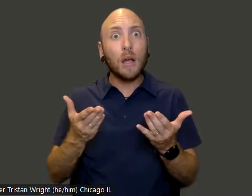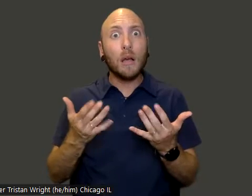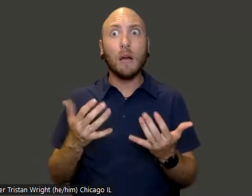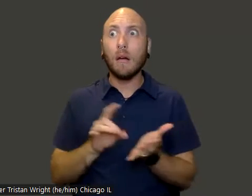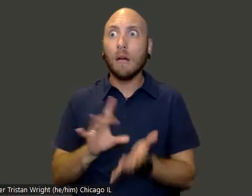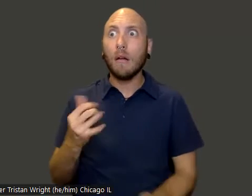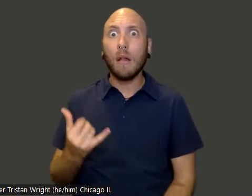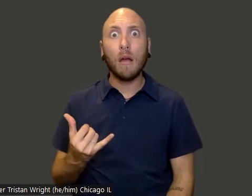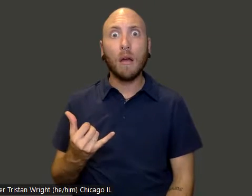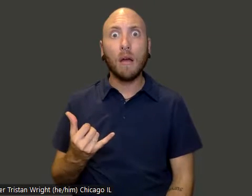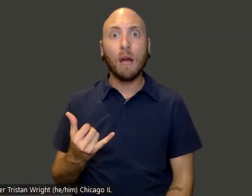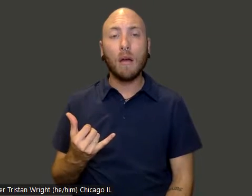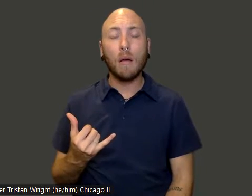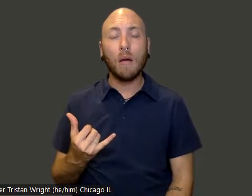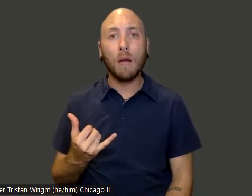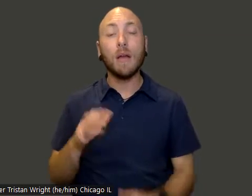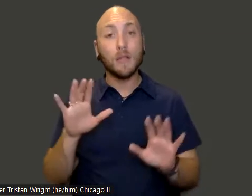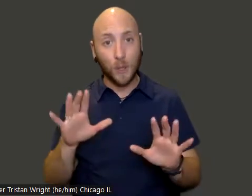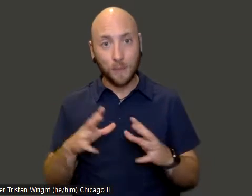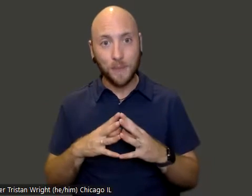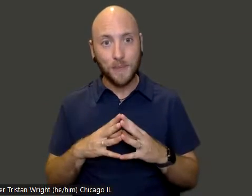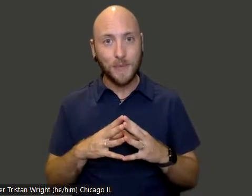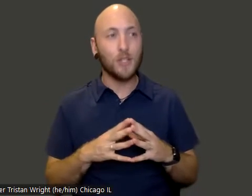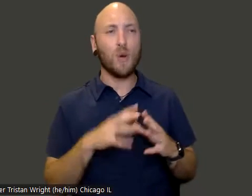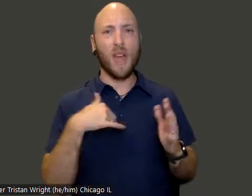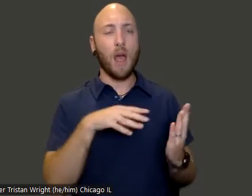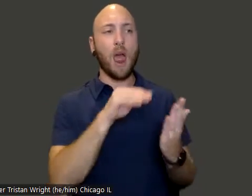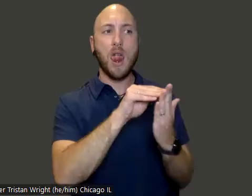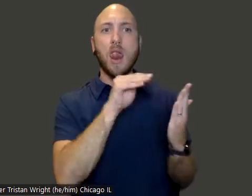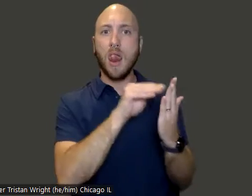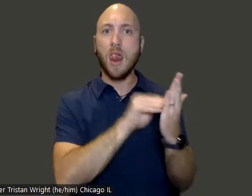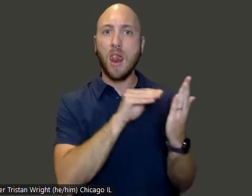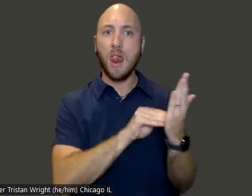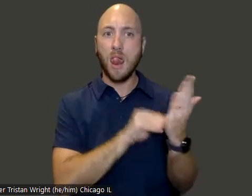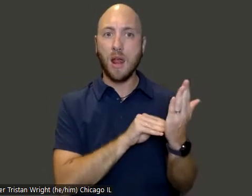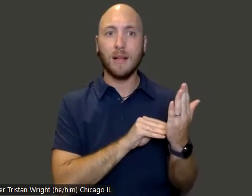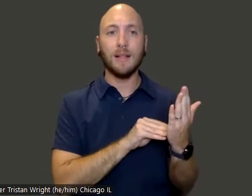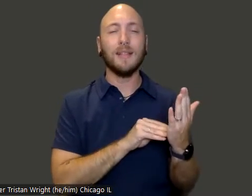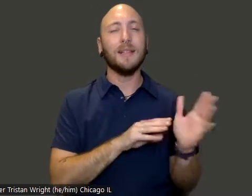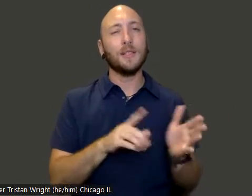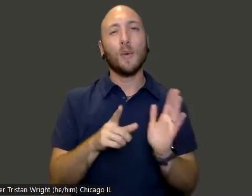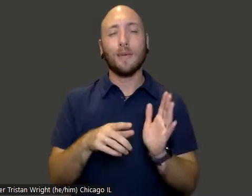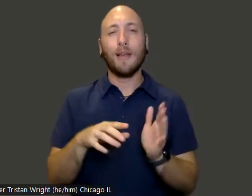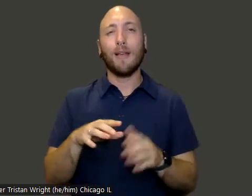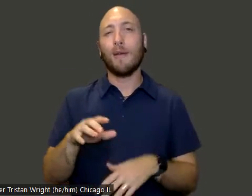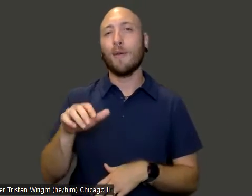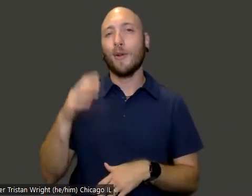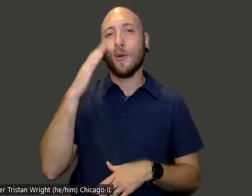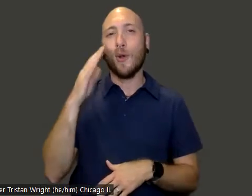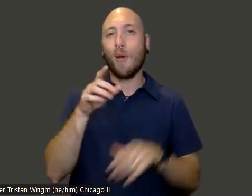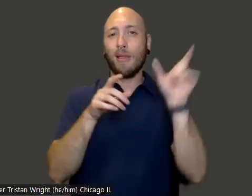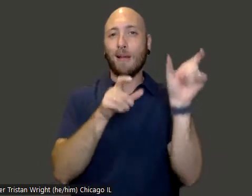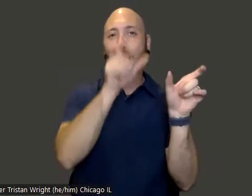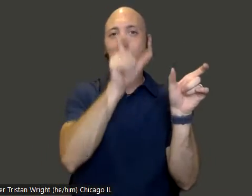And then I get to look at this other part, right? And some sponsors will call this the fourth column. And this is where we look at where we're